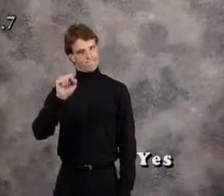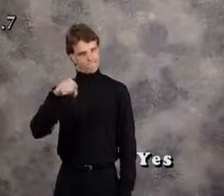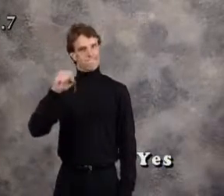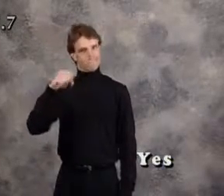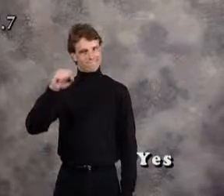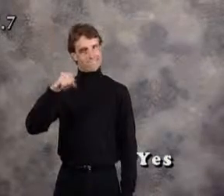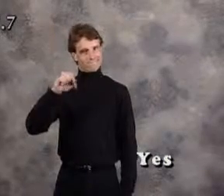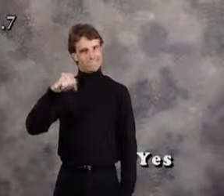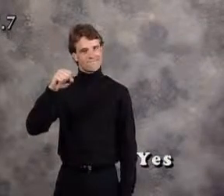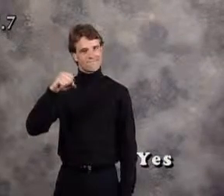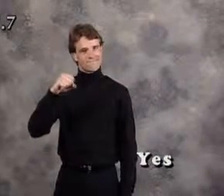Yes.